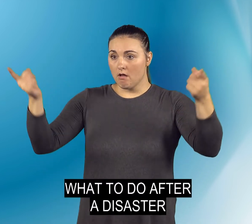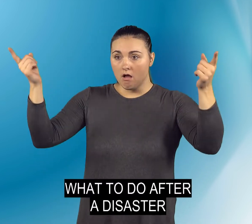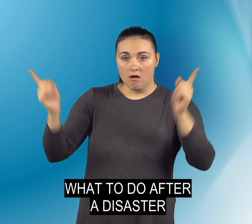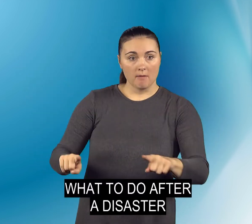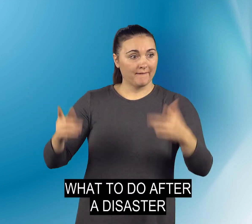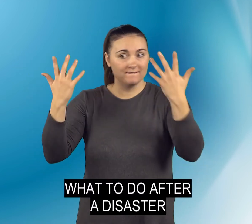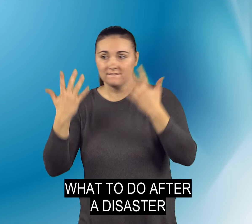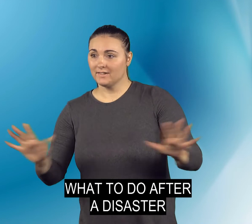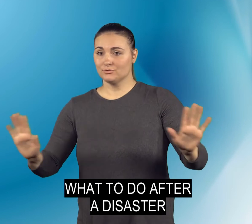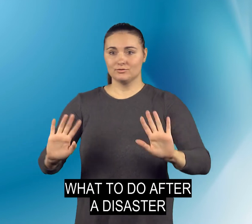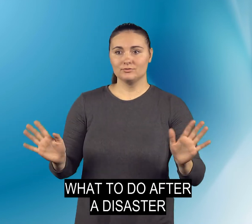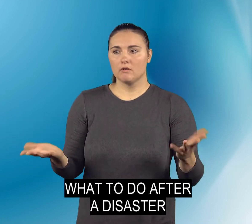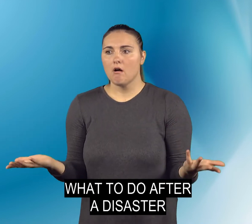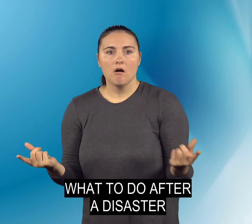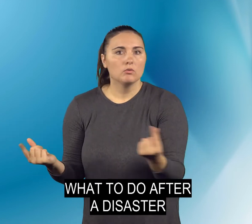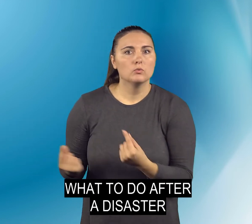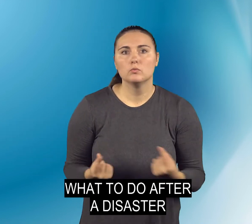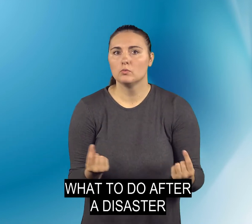What to do after a disaster.